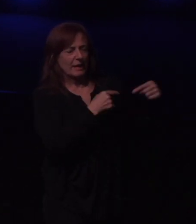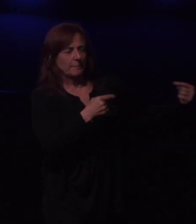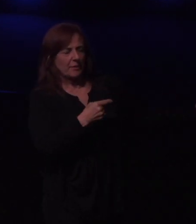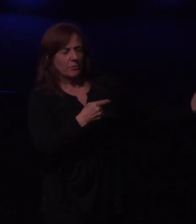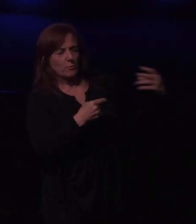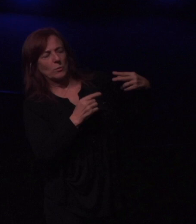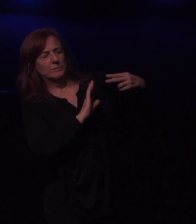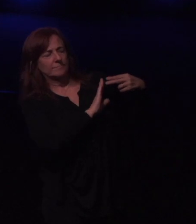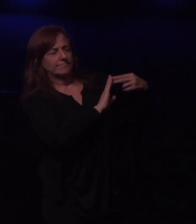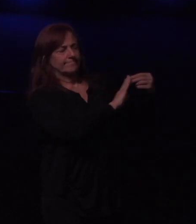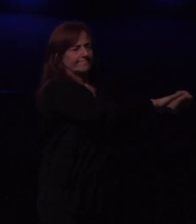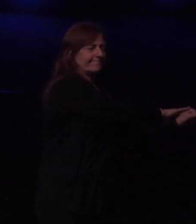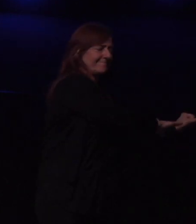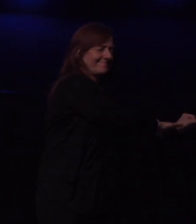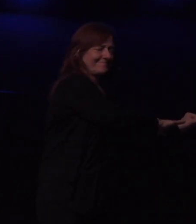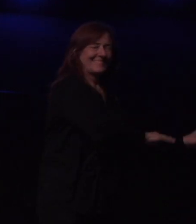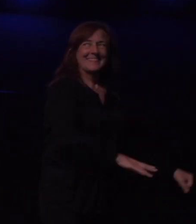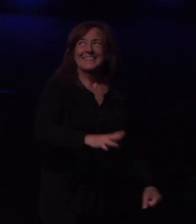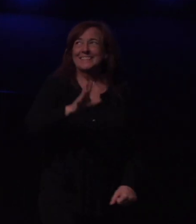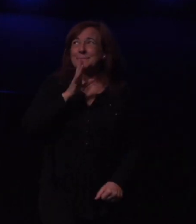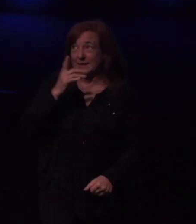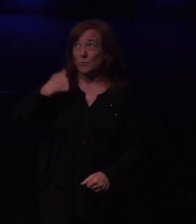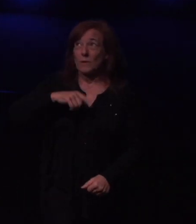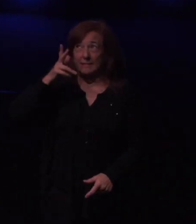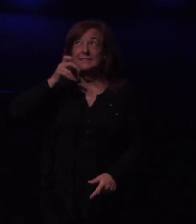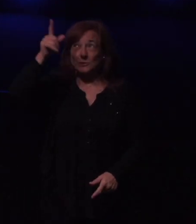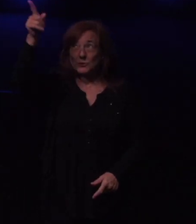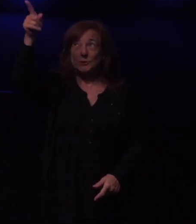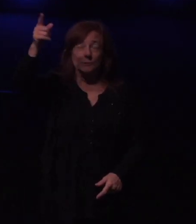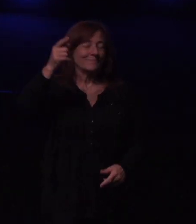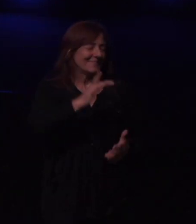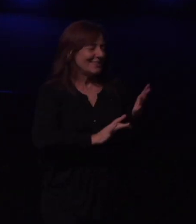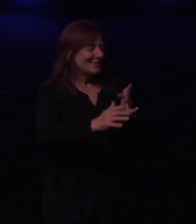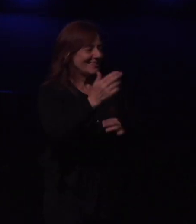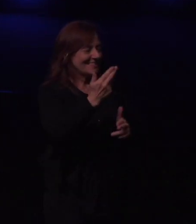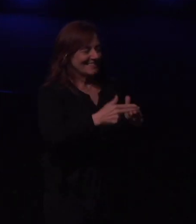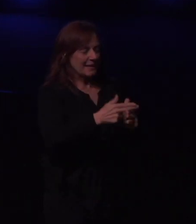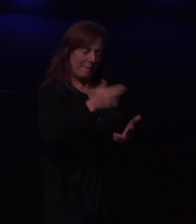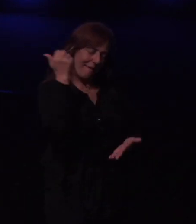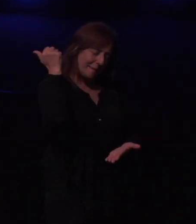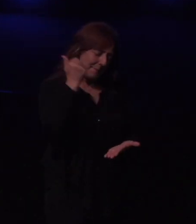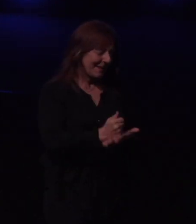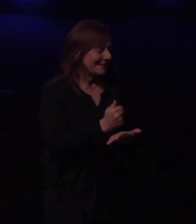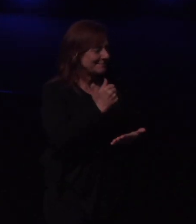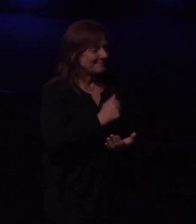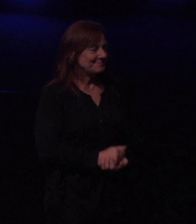us. Speak today, Lord. We're listening to you. In Jesus' name, amen.